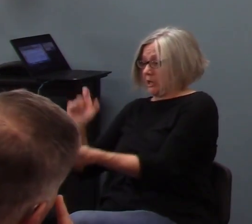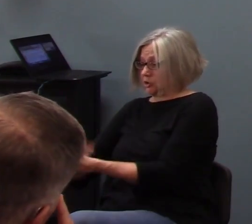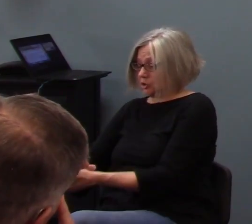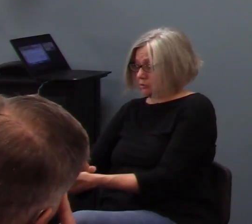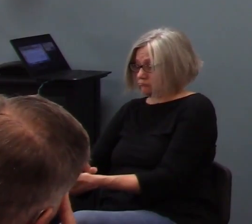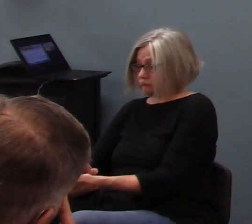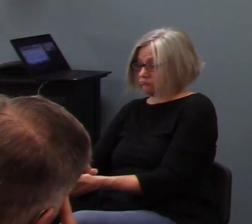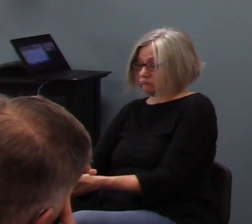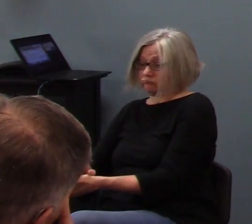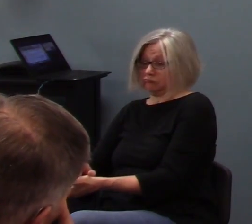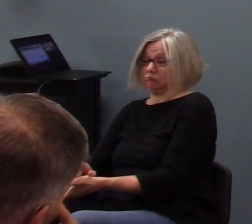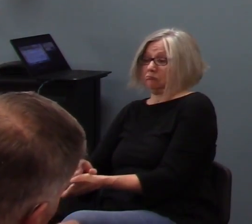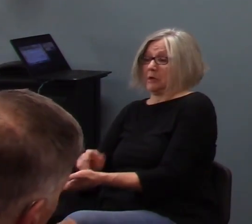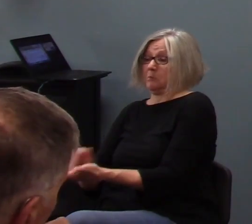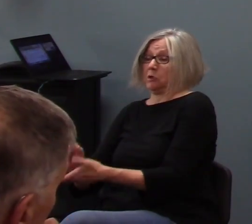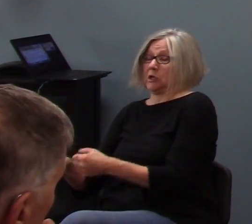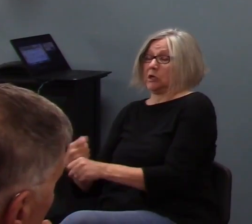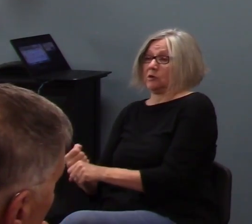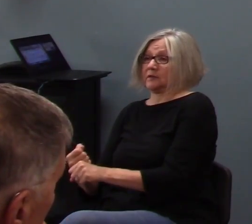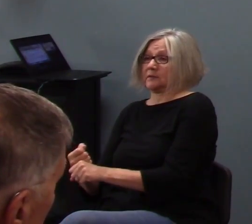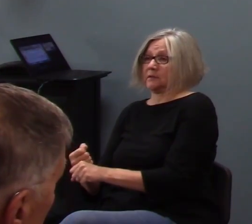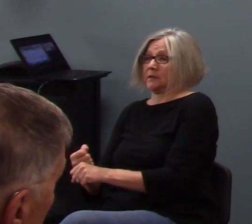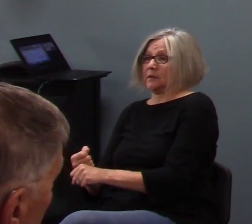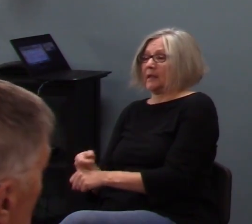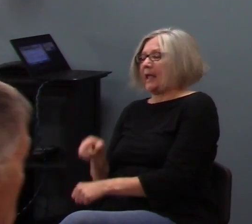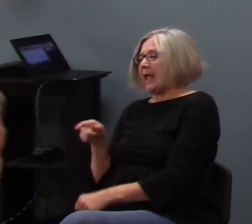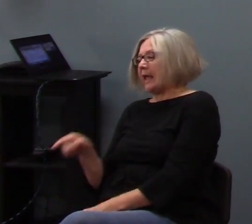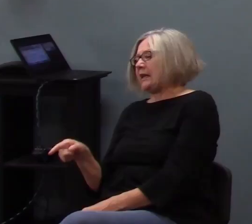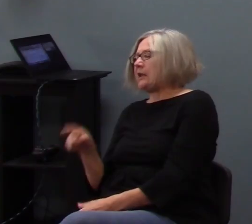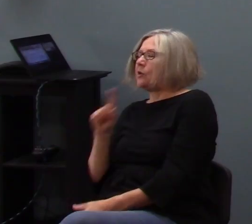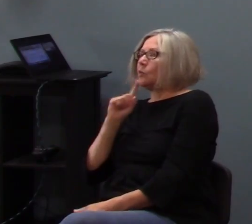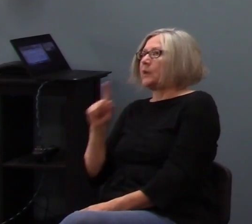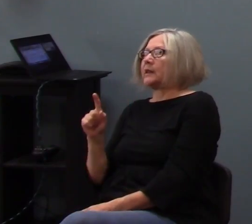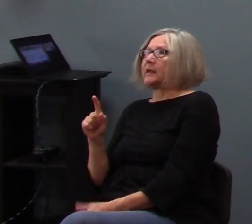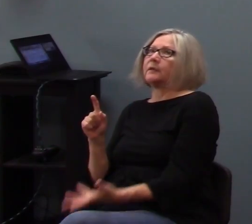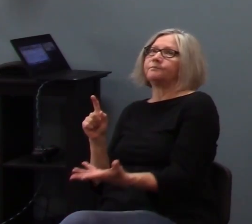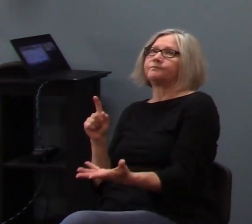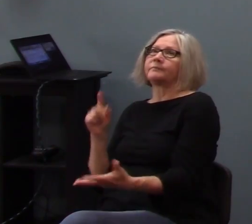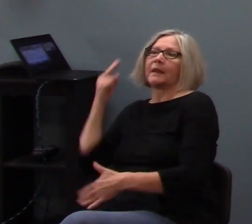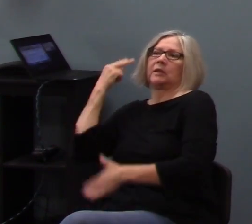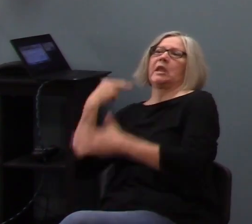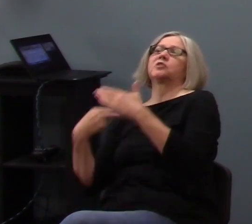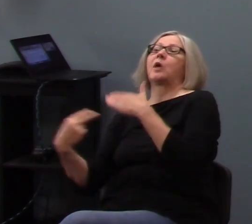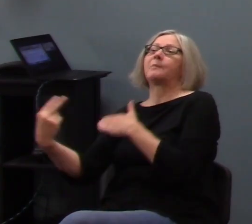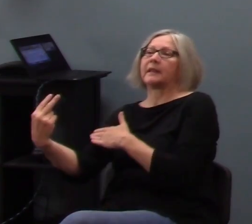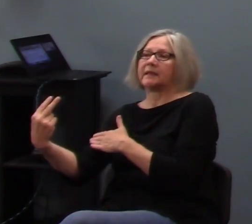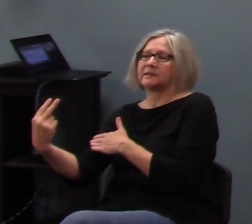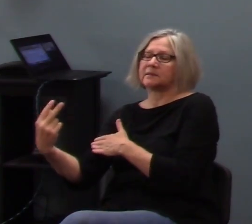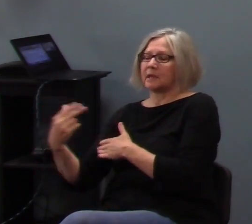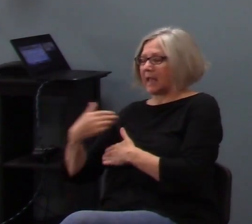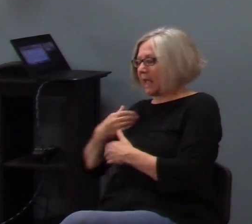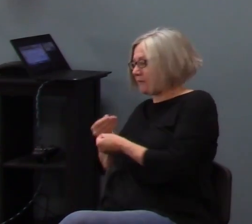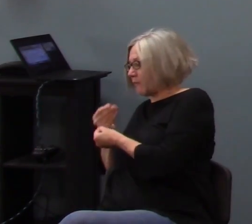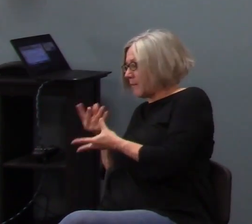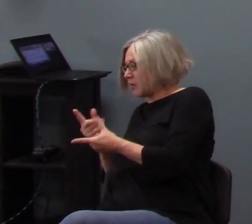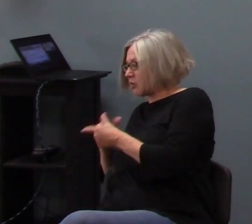And so he's extrapolating out, which we do a lot in science. We take a little bit of information, we extrapolate it